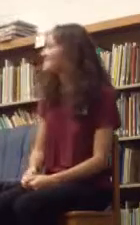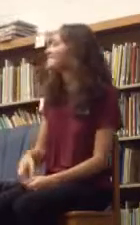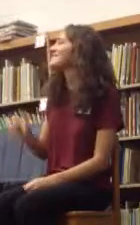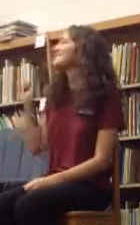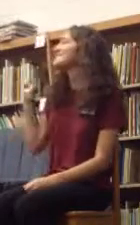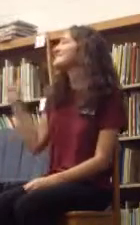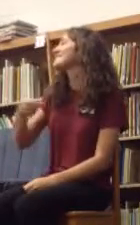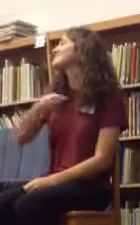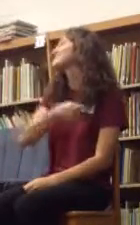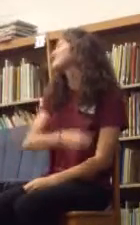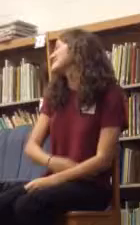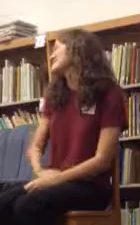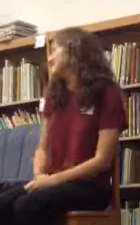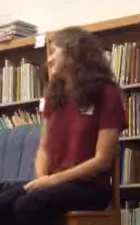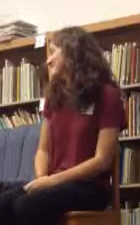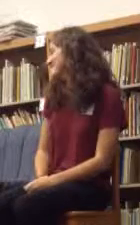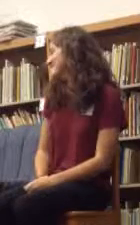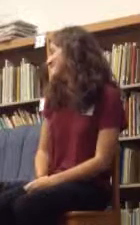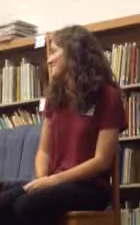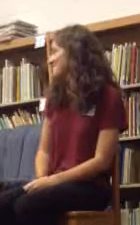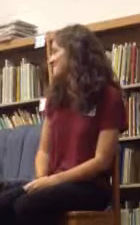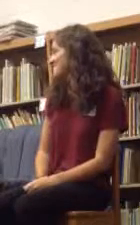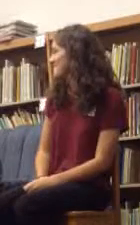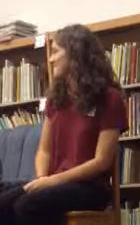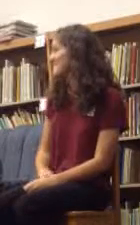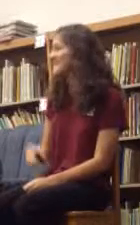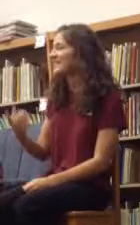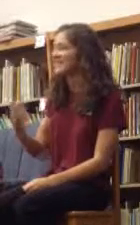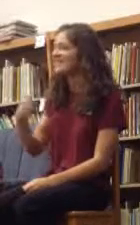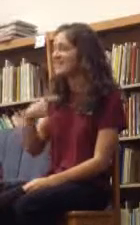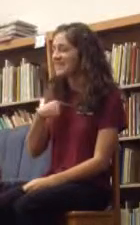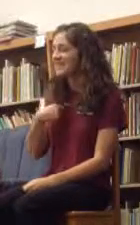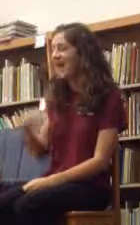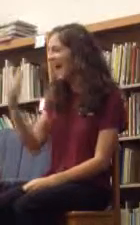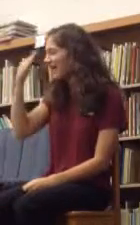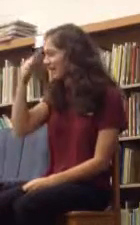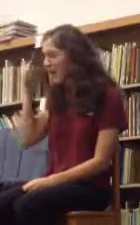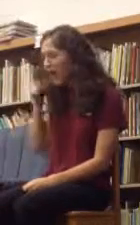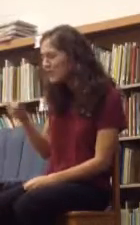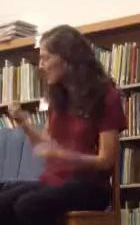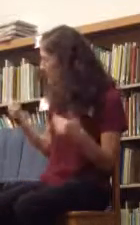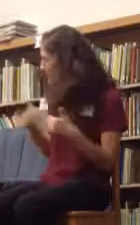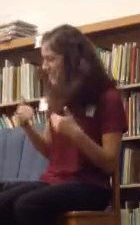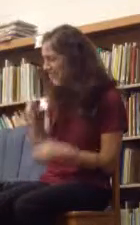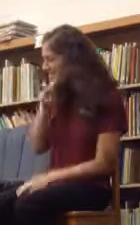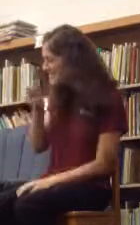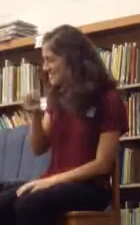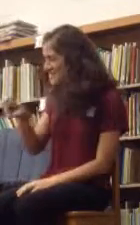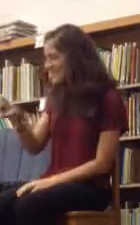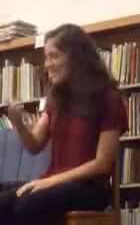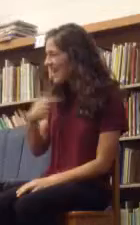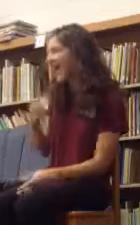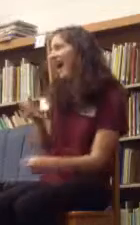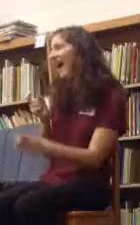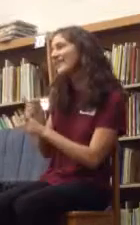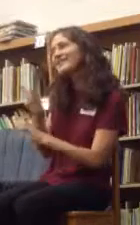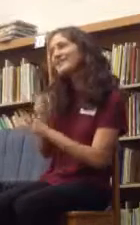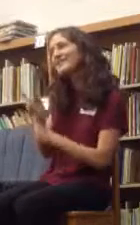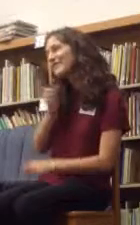Yes, said Triangle. I know you're afraid of snakes. I've played a sneaky trick on